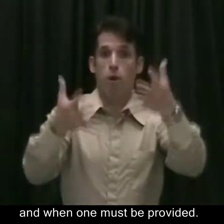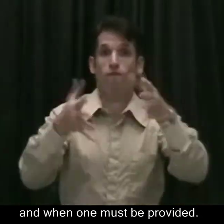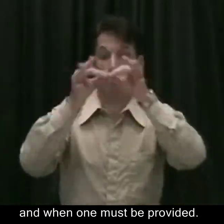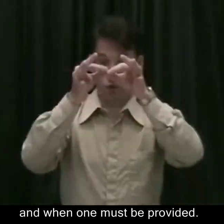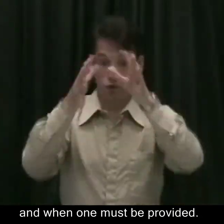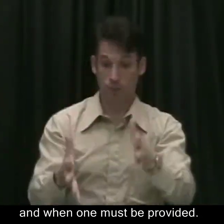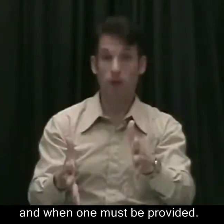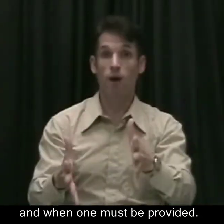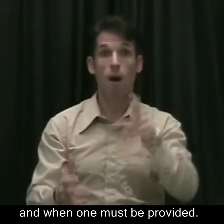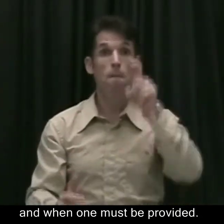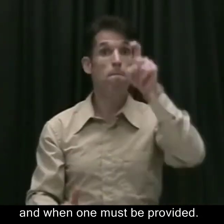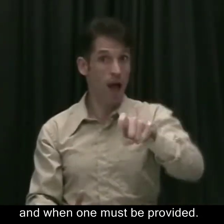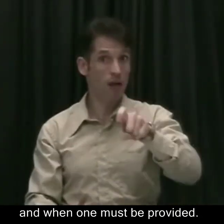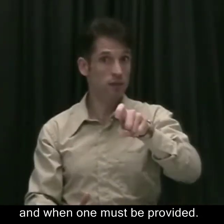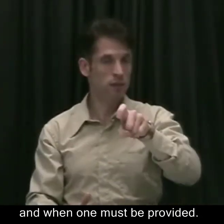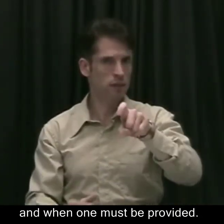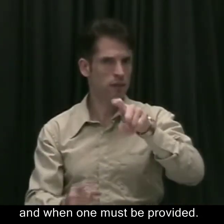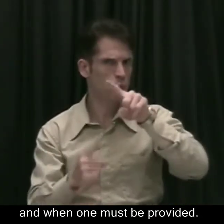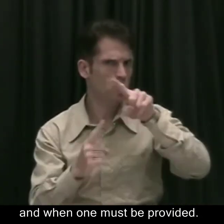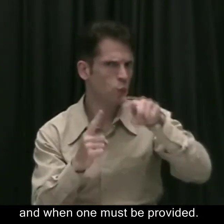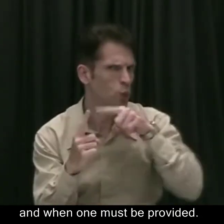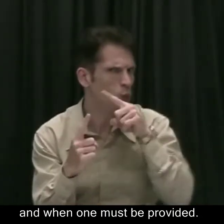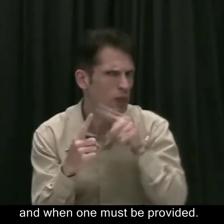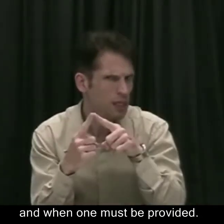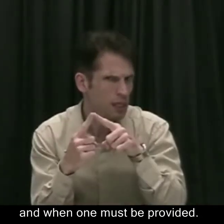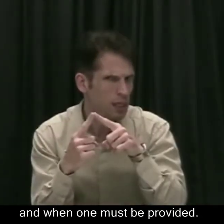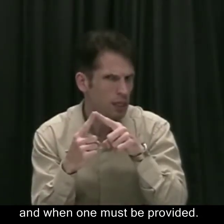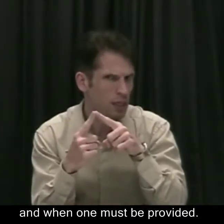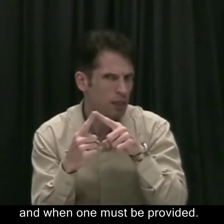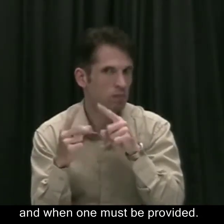and when one must be provided.